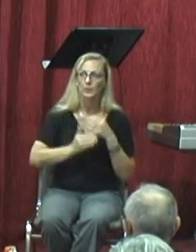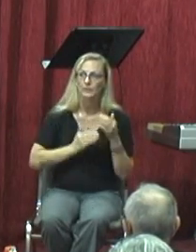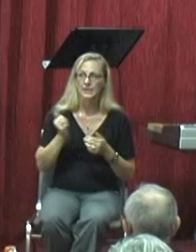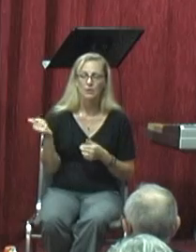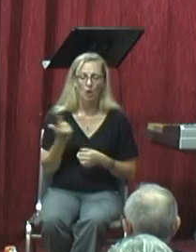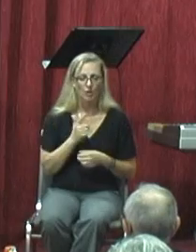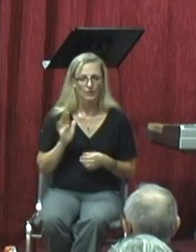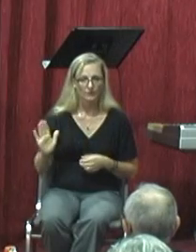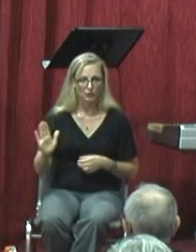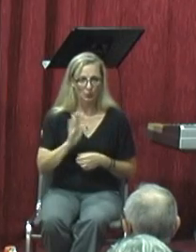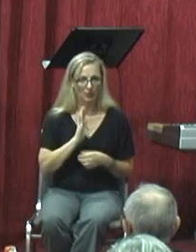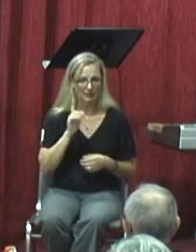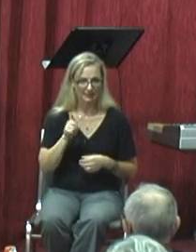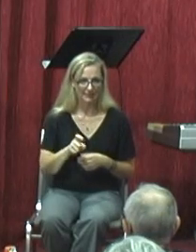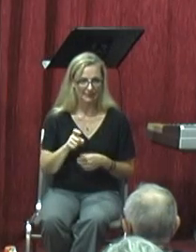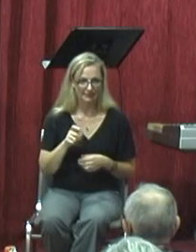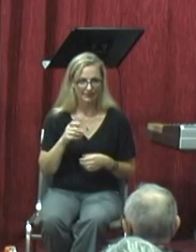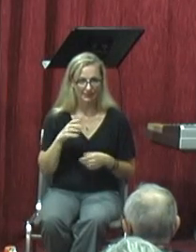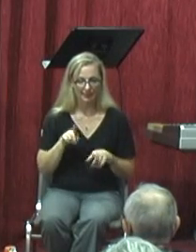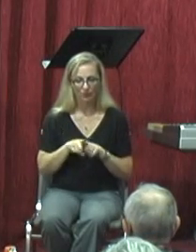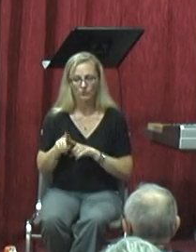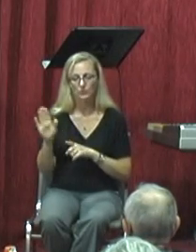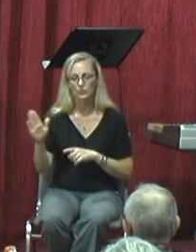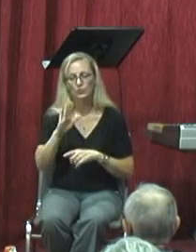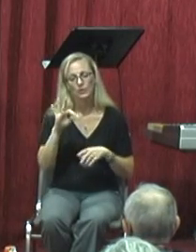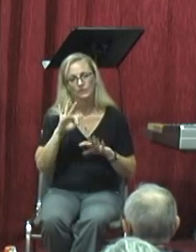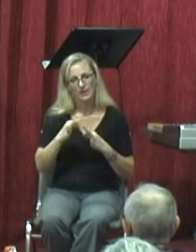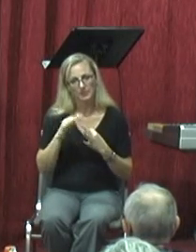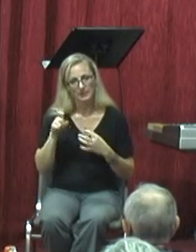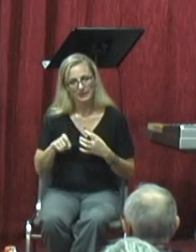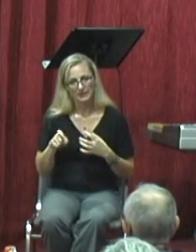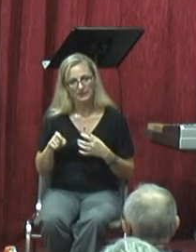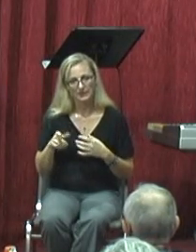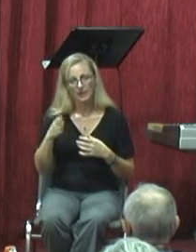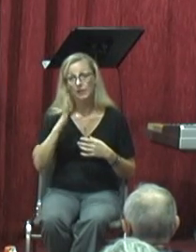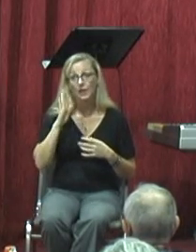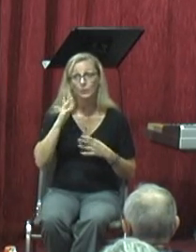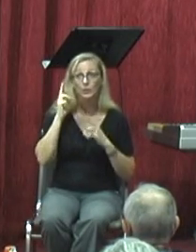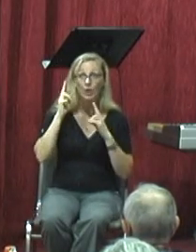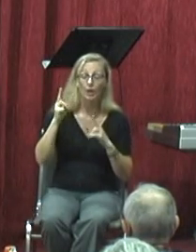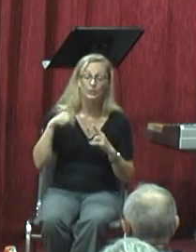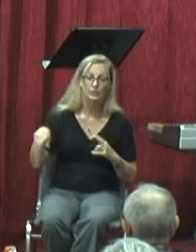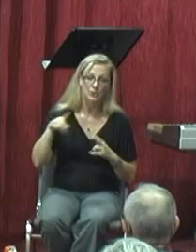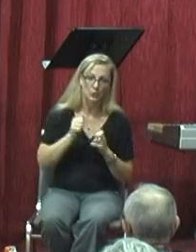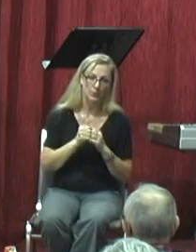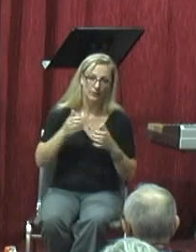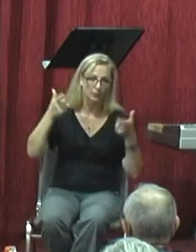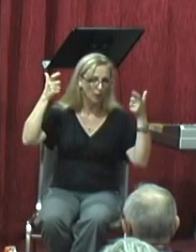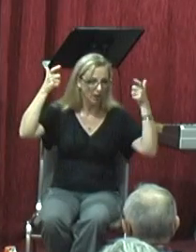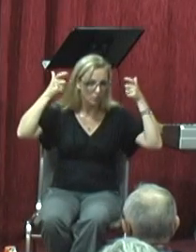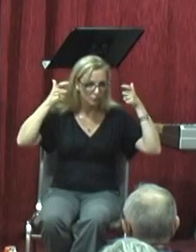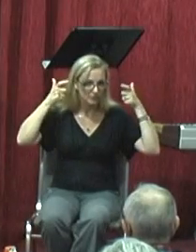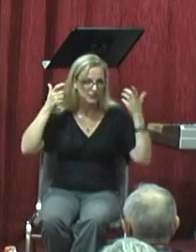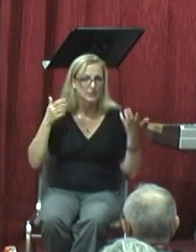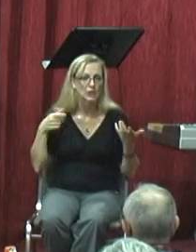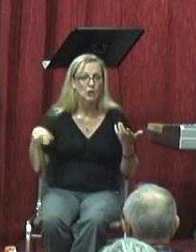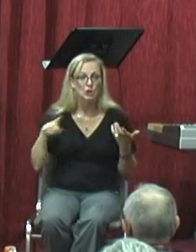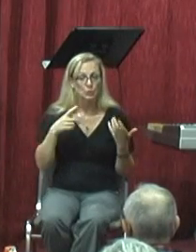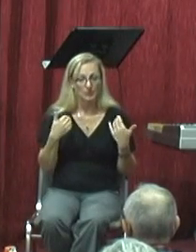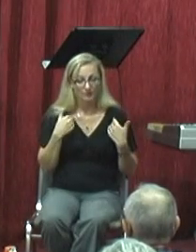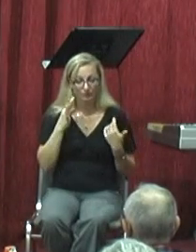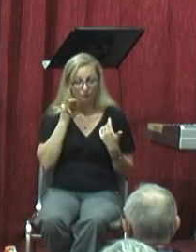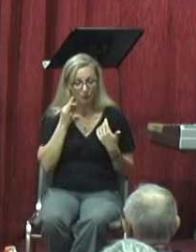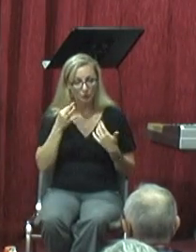your needs and your family needs. God will honor you with crowns. You will bear fruit among